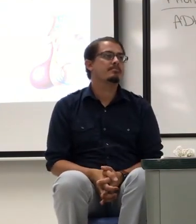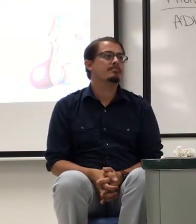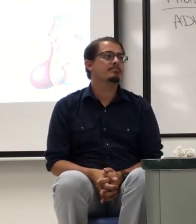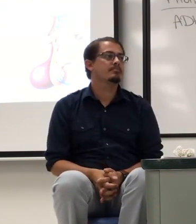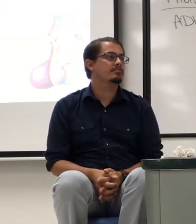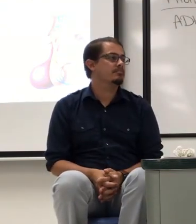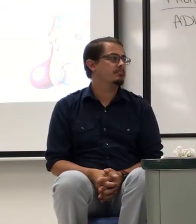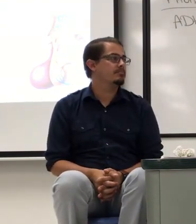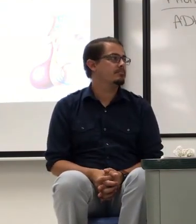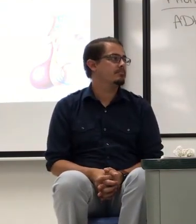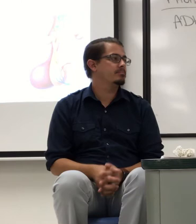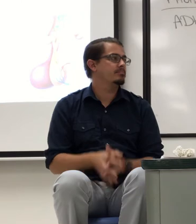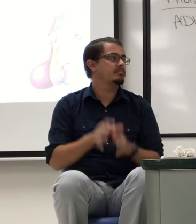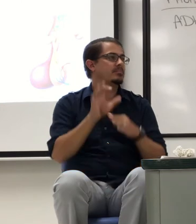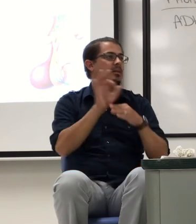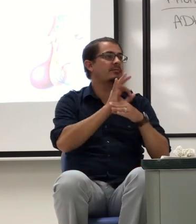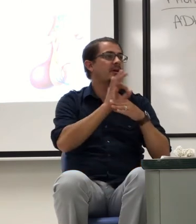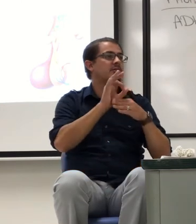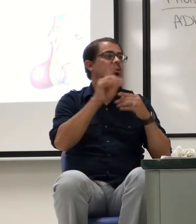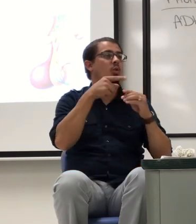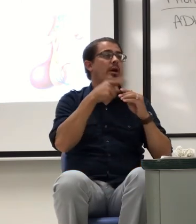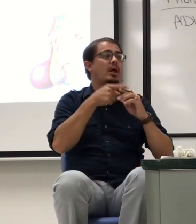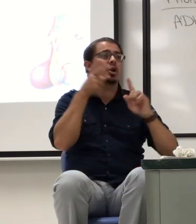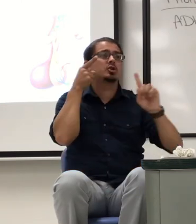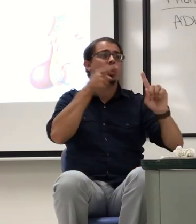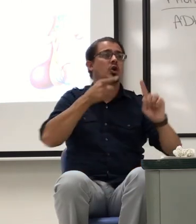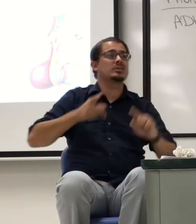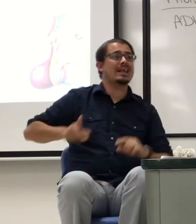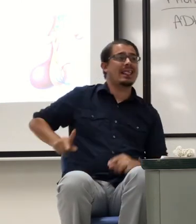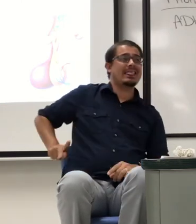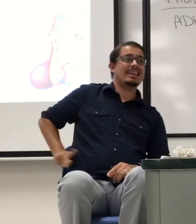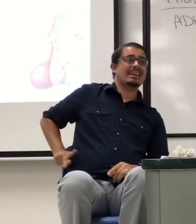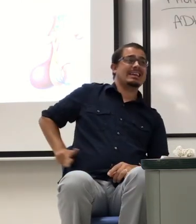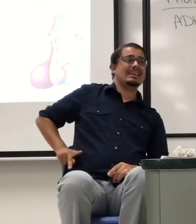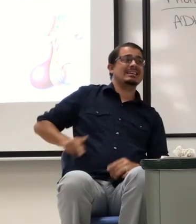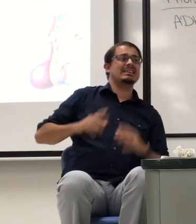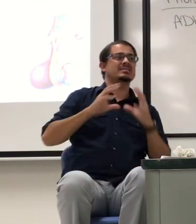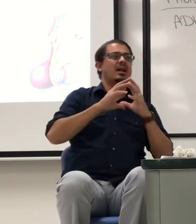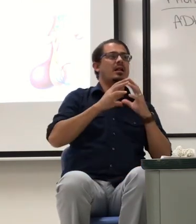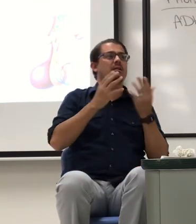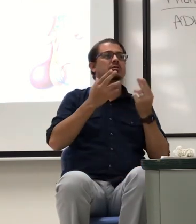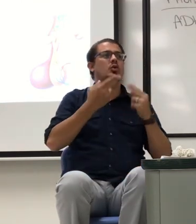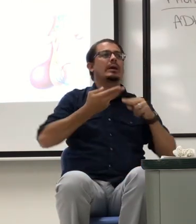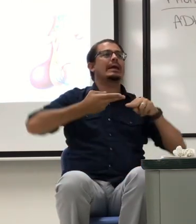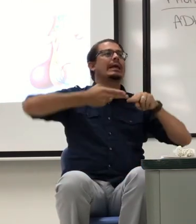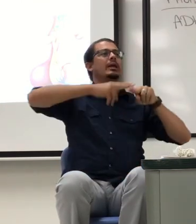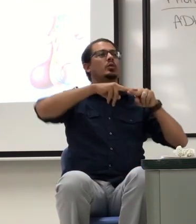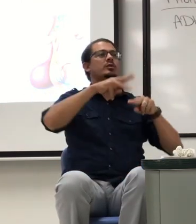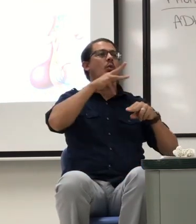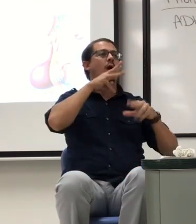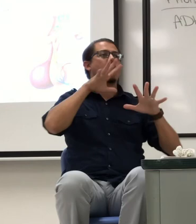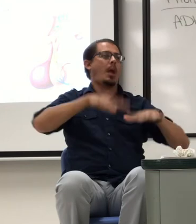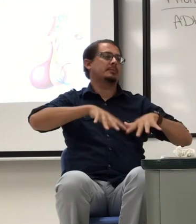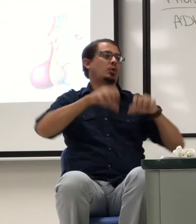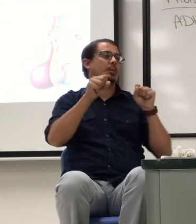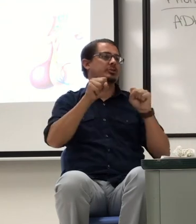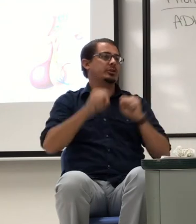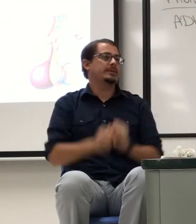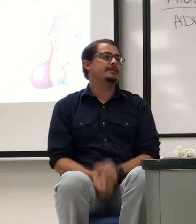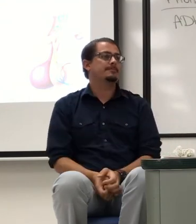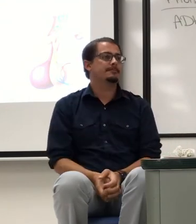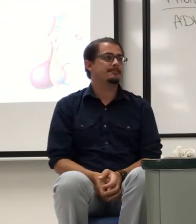And the function, when it targets the kidney cells, is to increase water reabsorption.